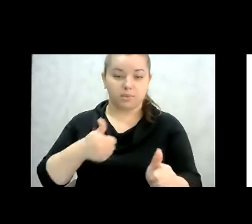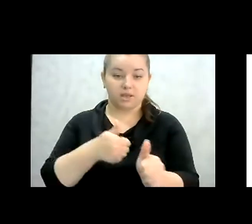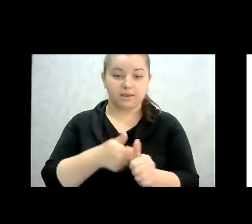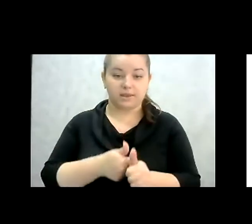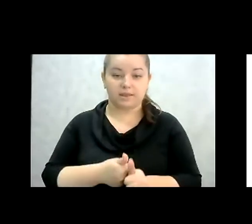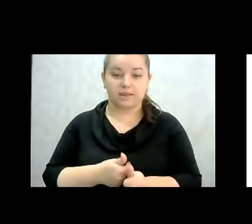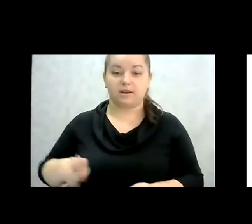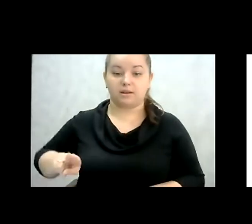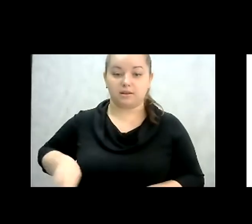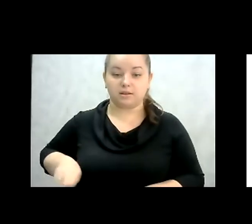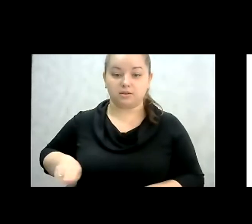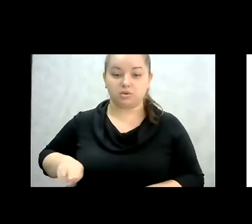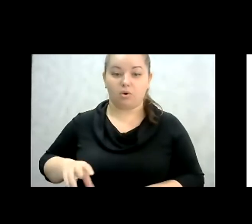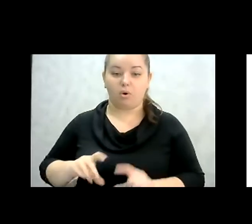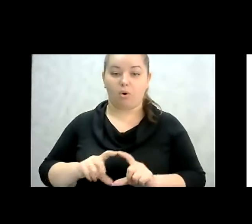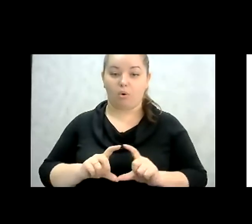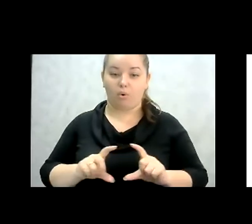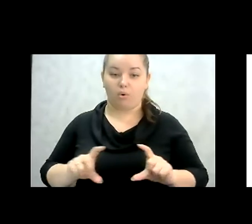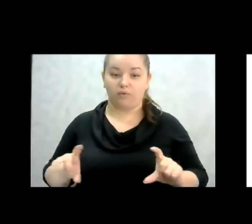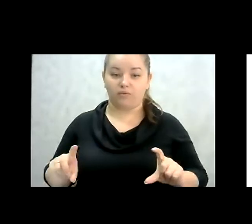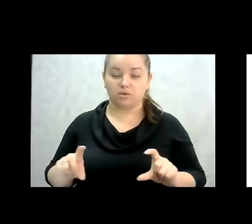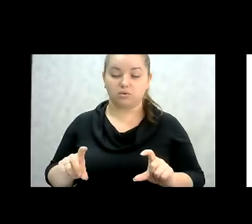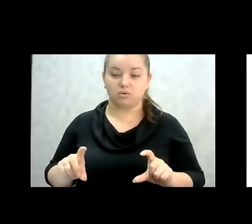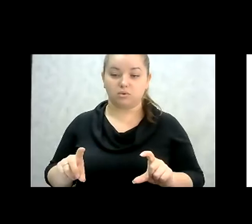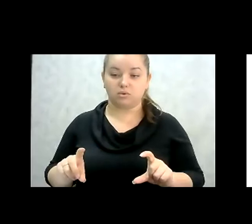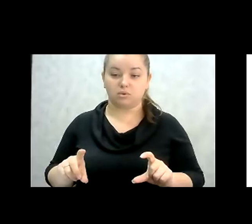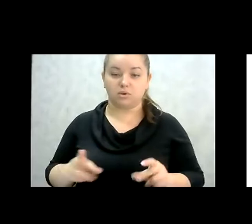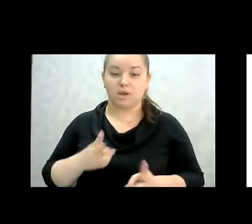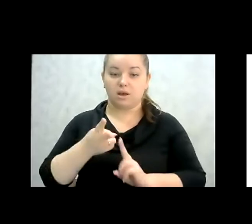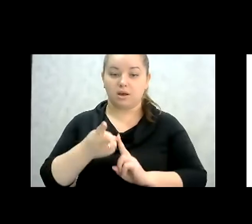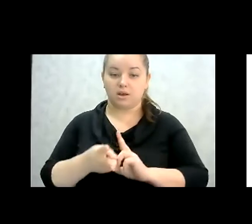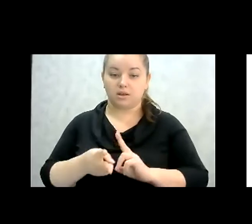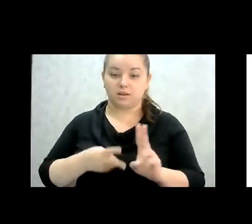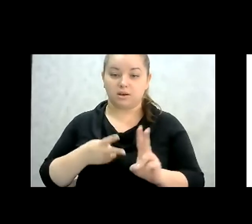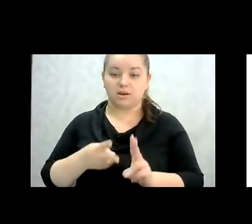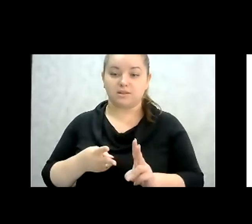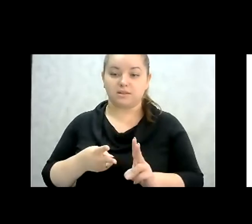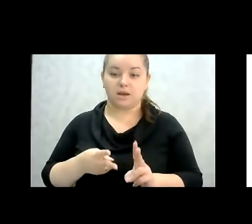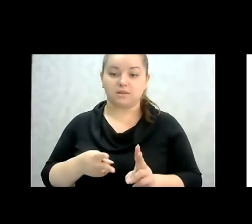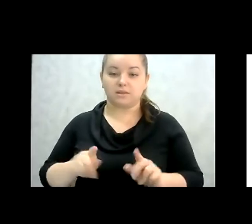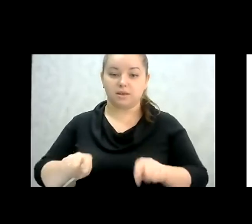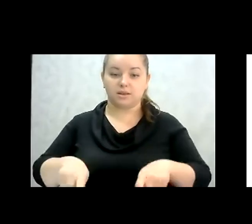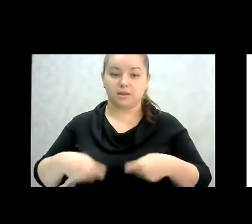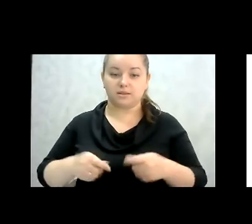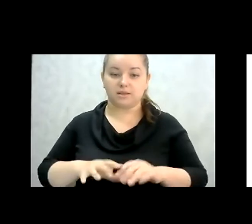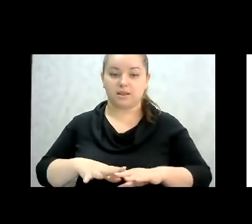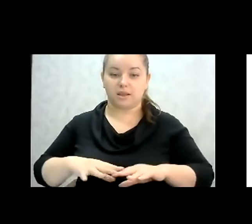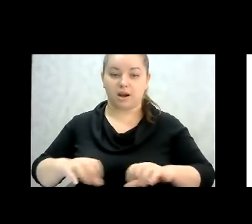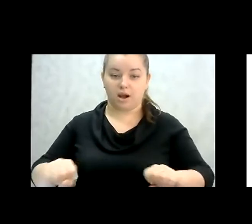Reform and Deputy Executive Director of the Association of Ukrainian cities.